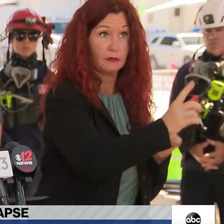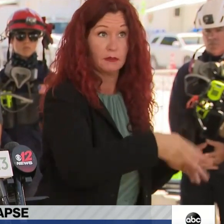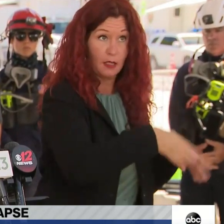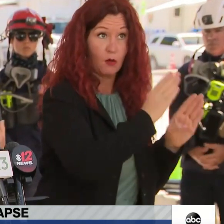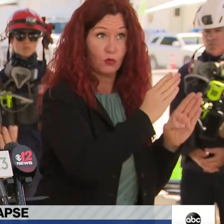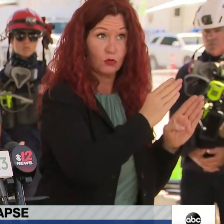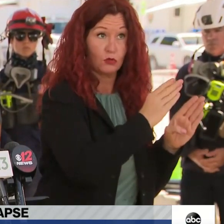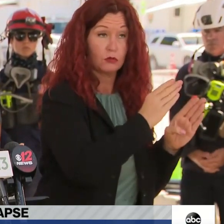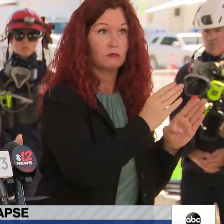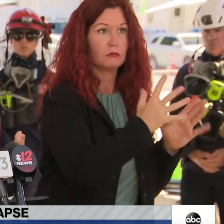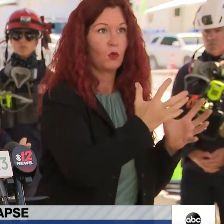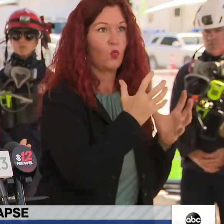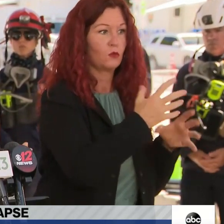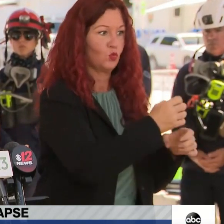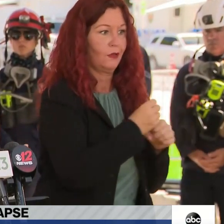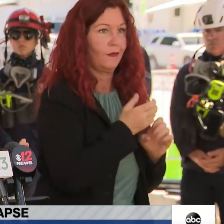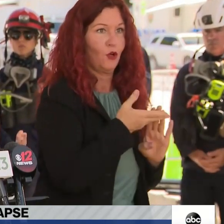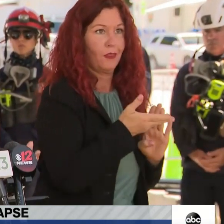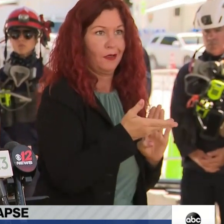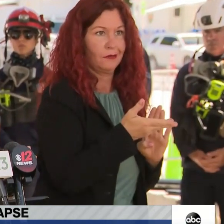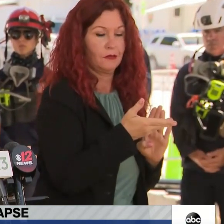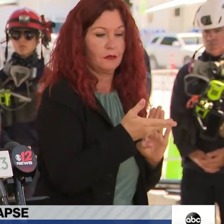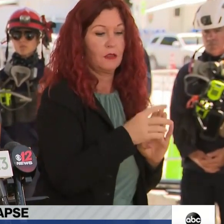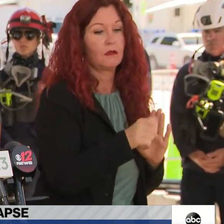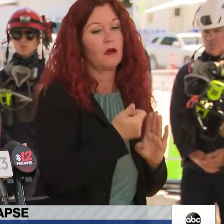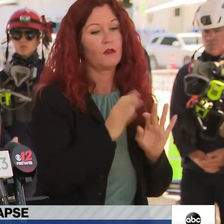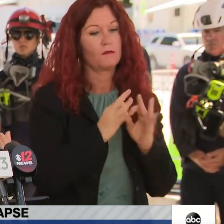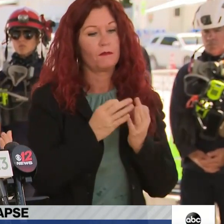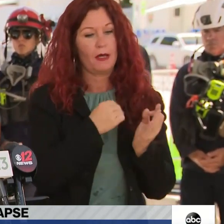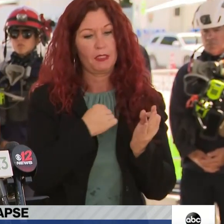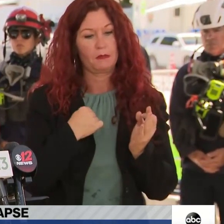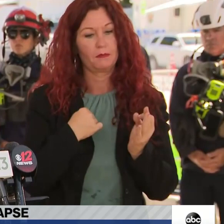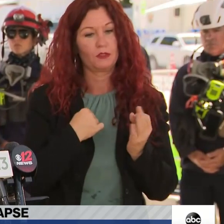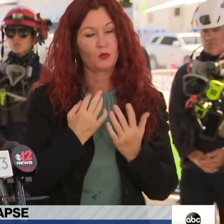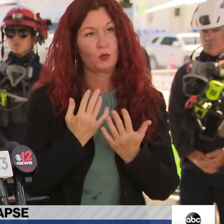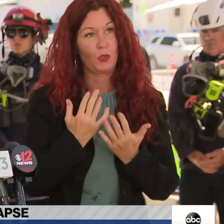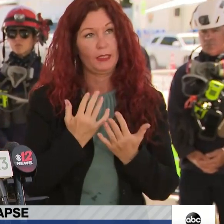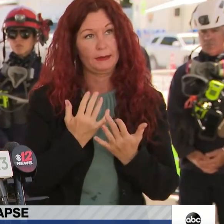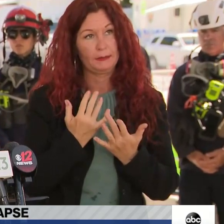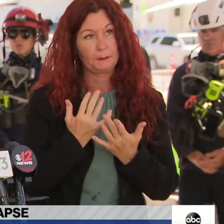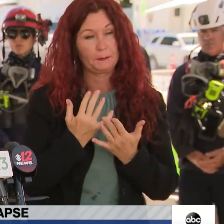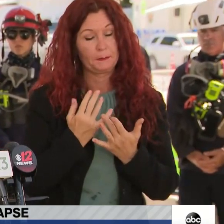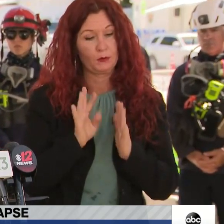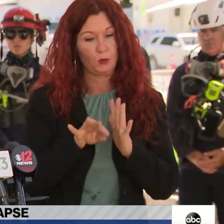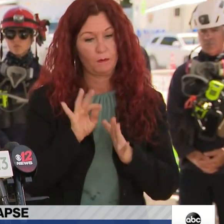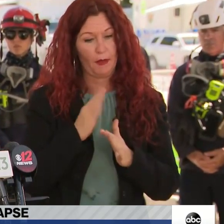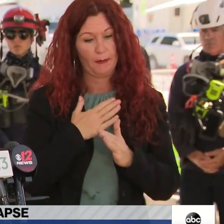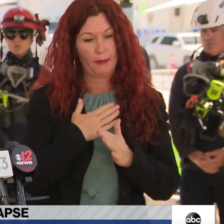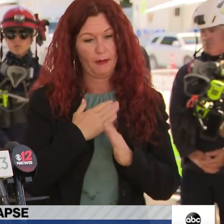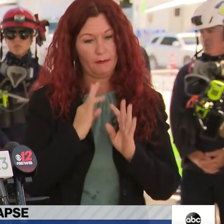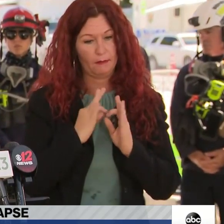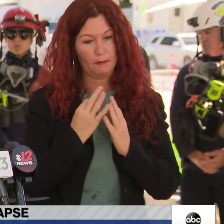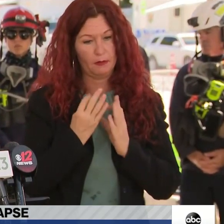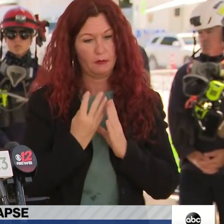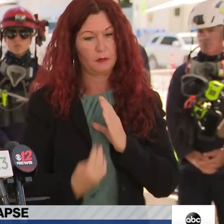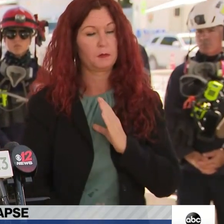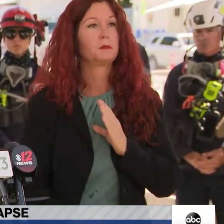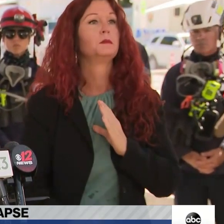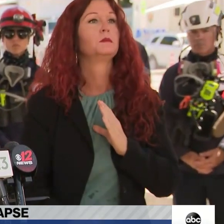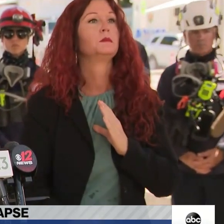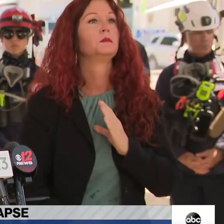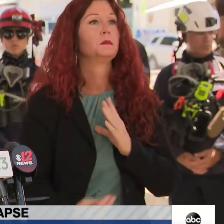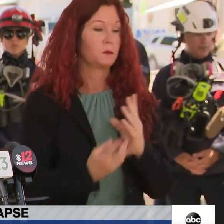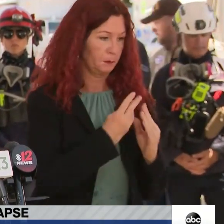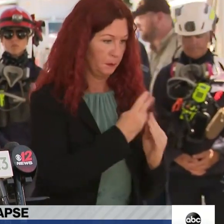tower, and to the family members who are waiting for the search and rescue to continue. So they have all been